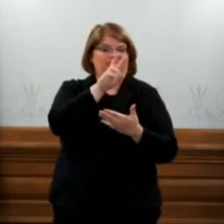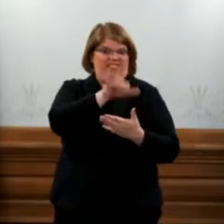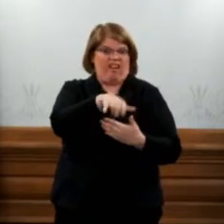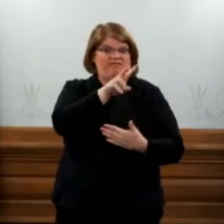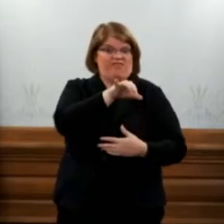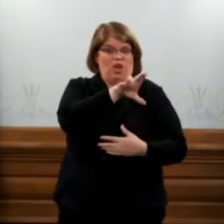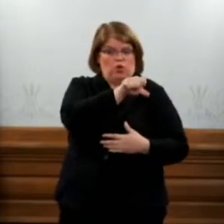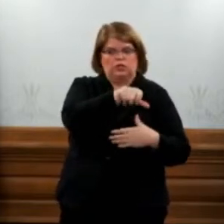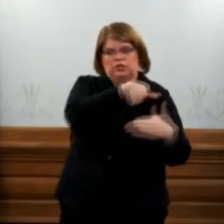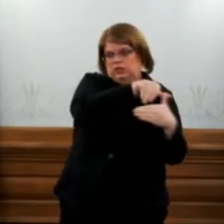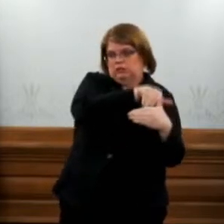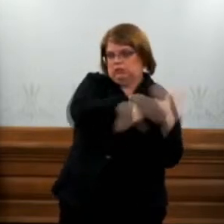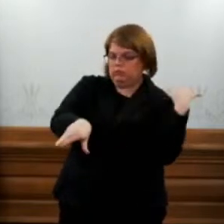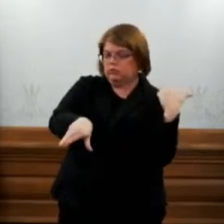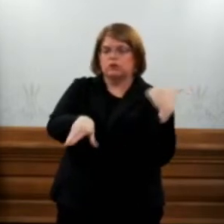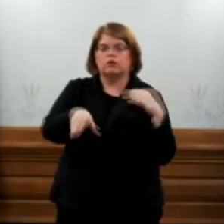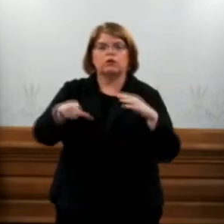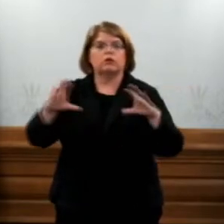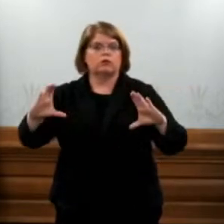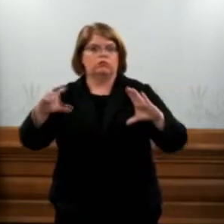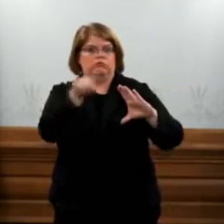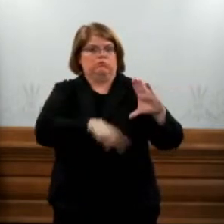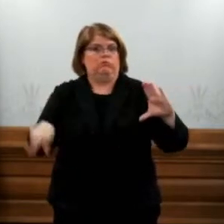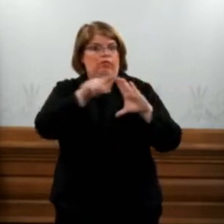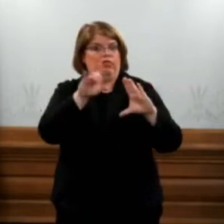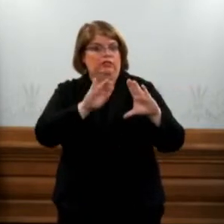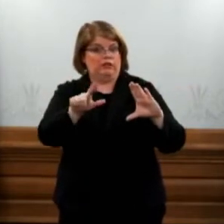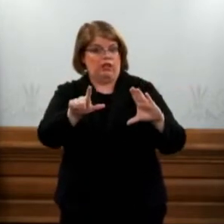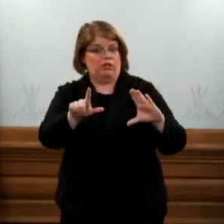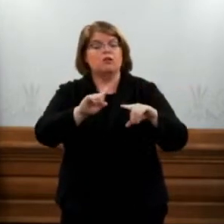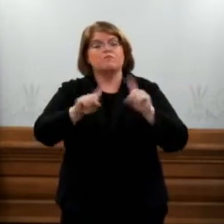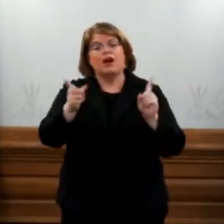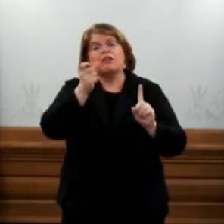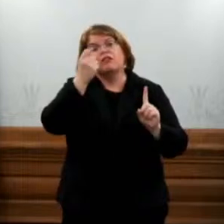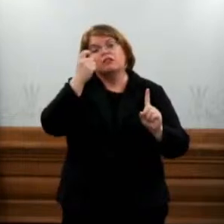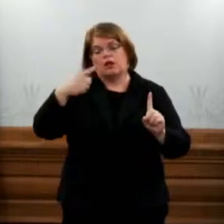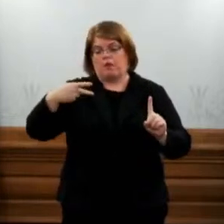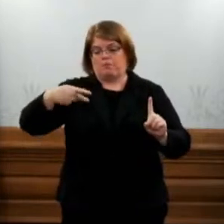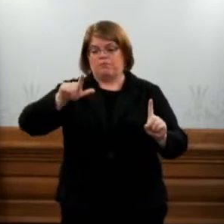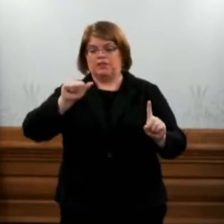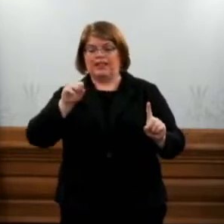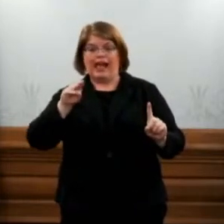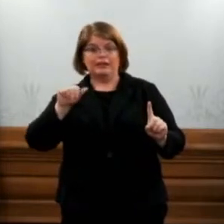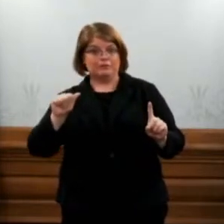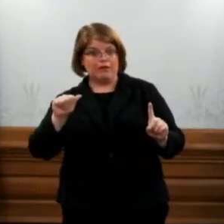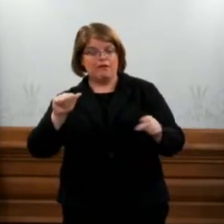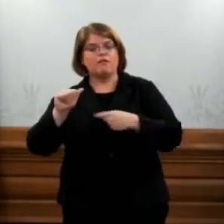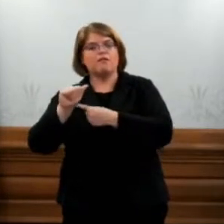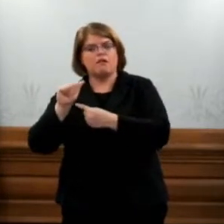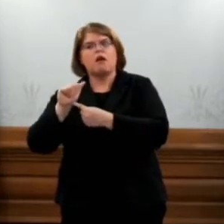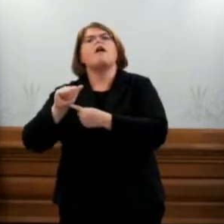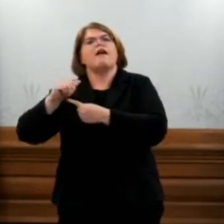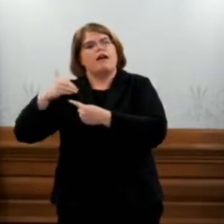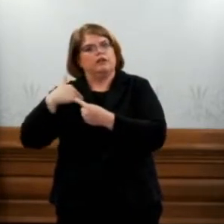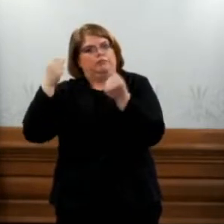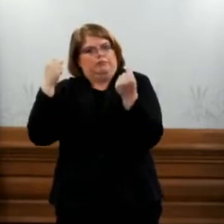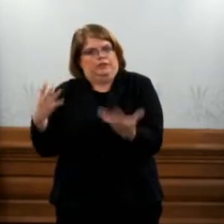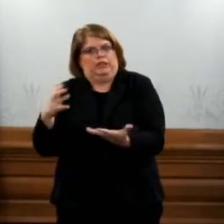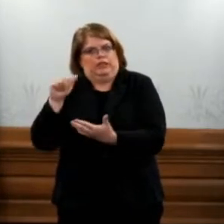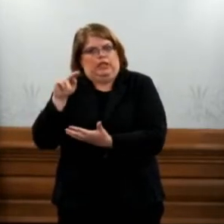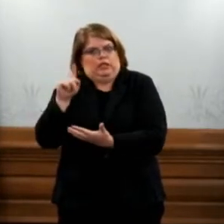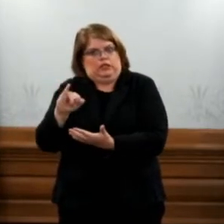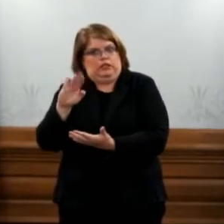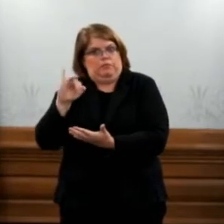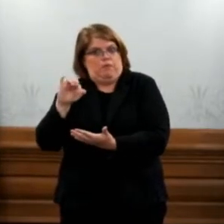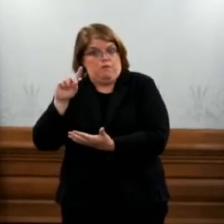that the convalescent plasma has is the antibodies, which look to neutralize. And so many people understand, or I've